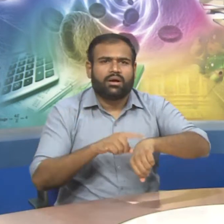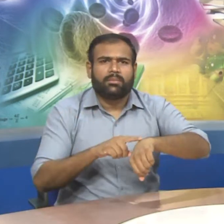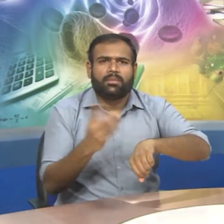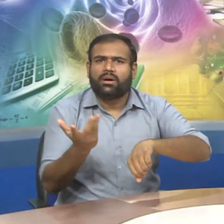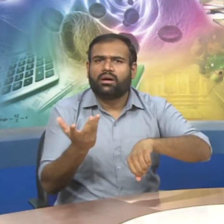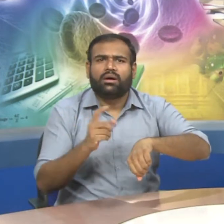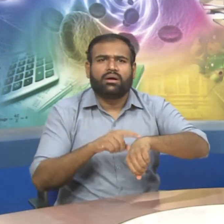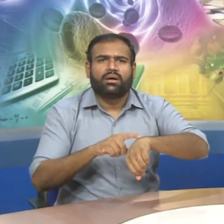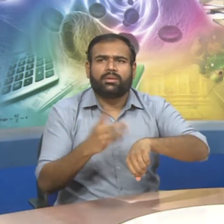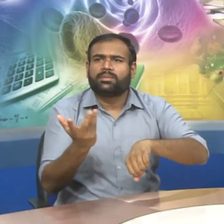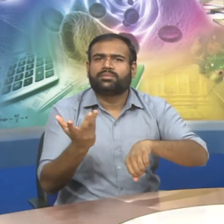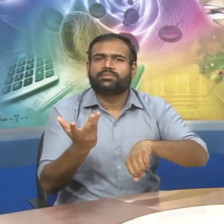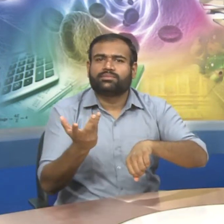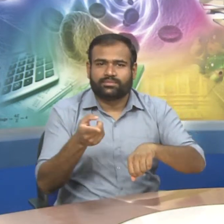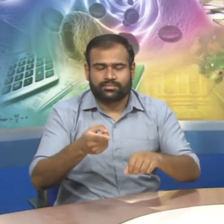then we will use these two signs together.